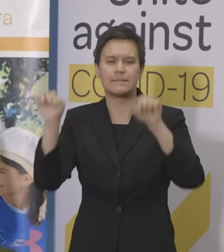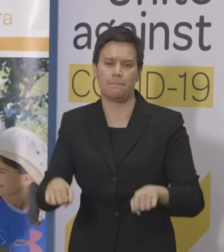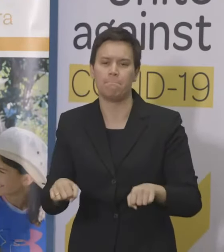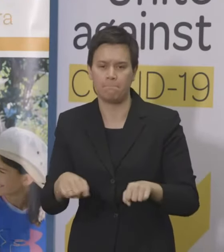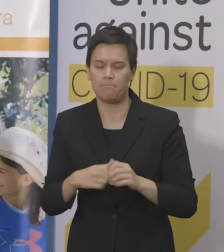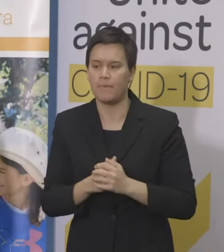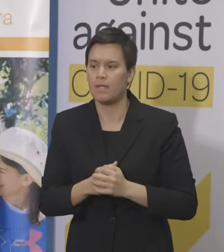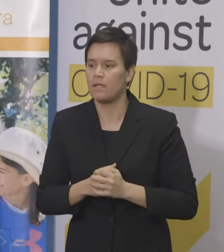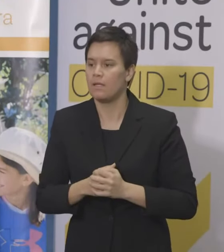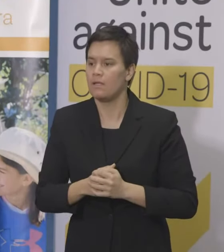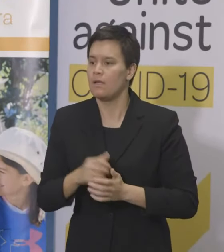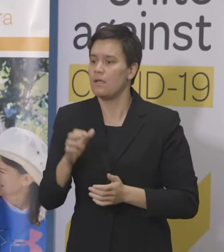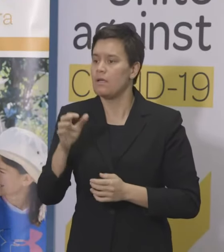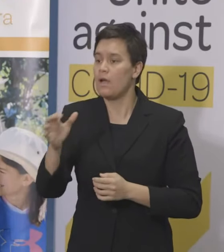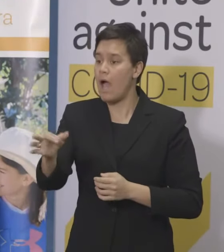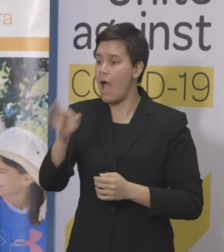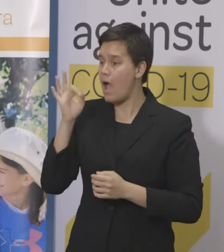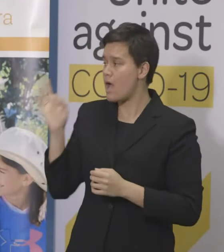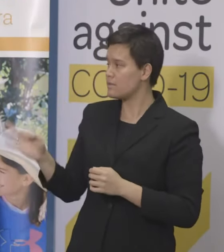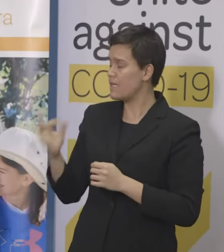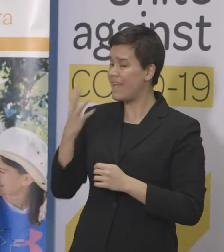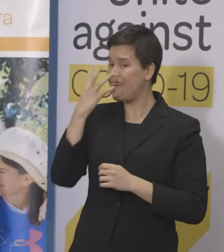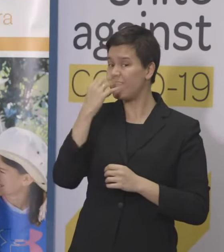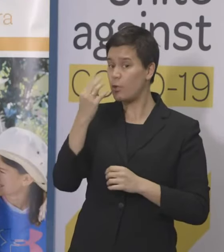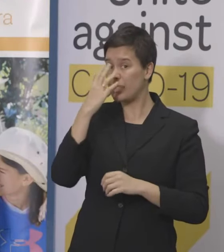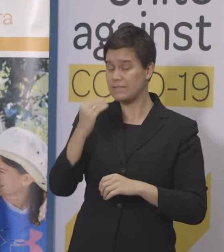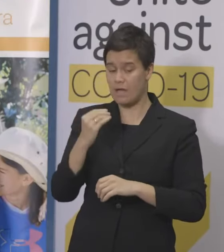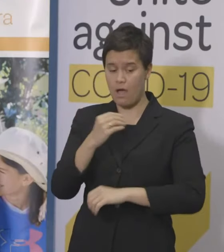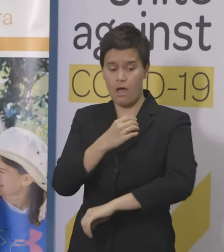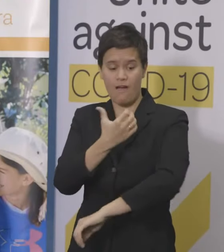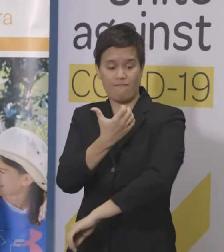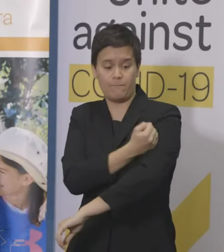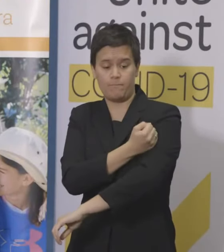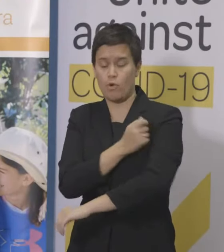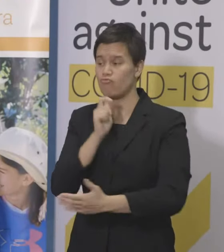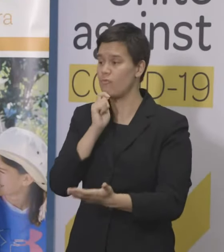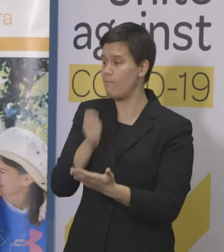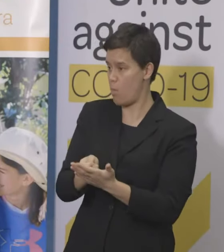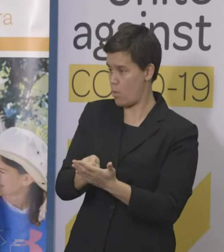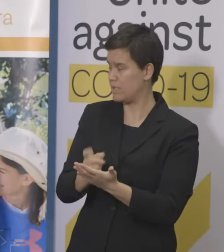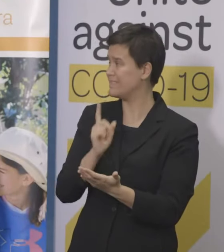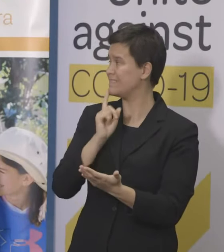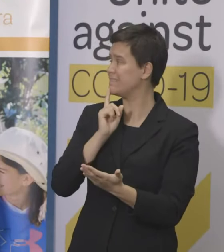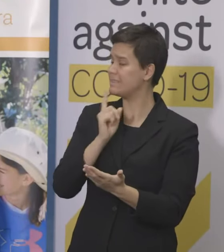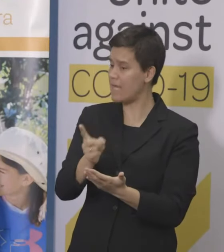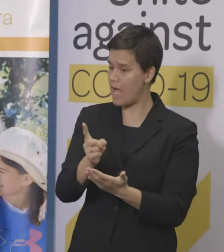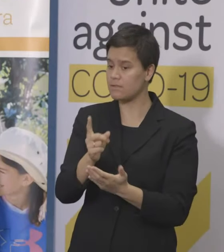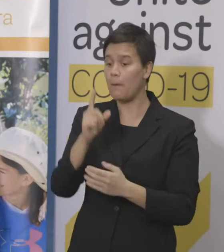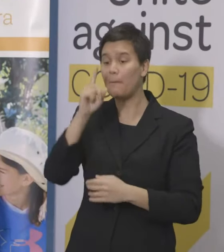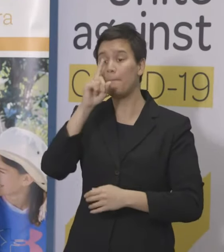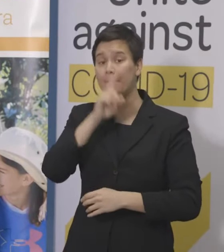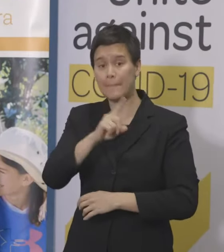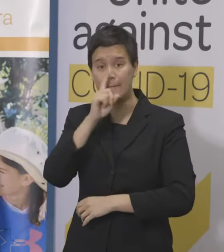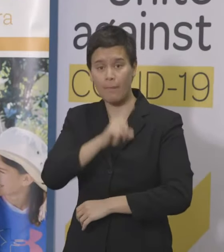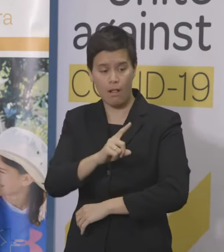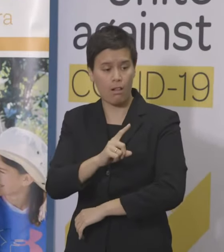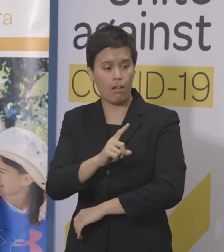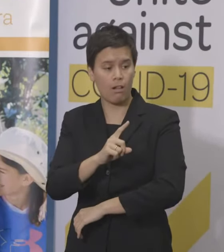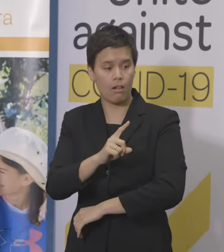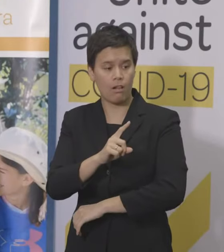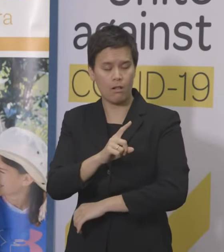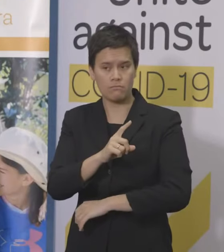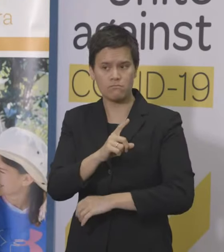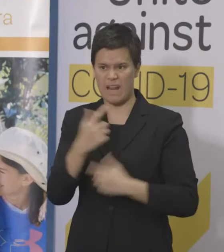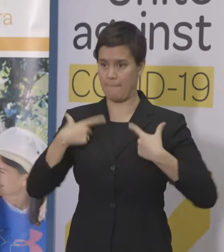past. However, Bloomfield, on the influenza report, it clearly finds communications encouraging people to get vaccinated, only to find there was no stop, put the front line